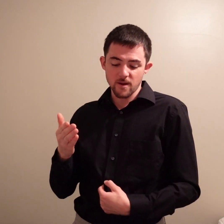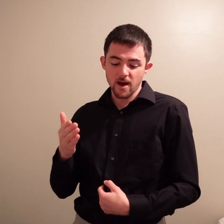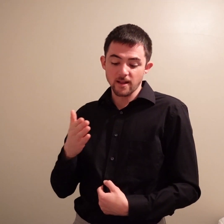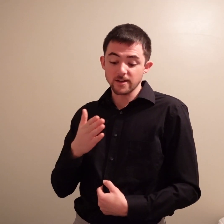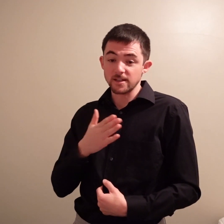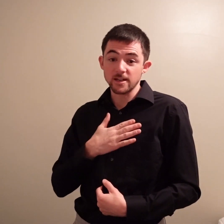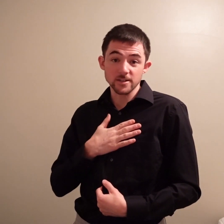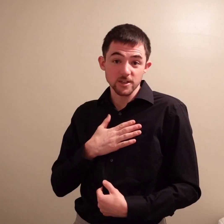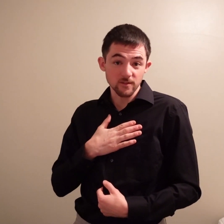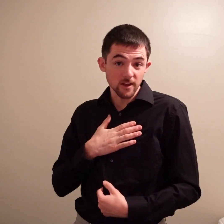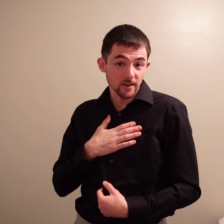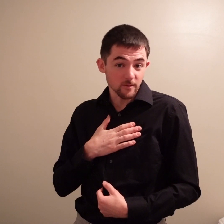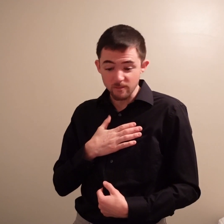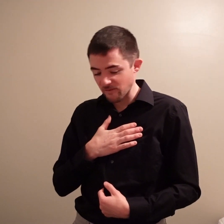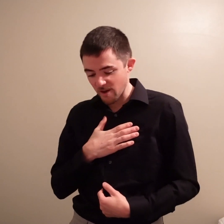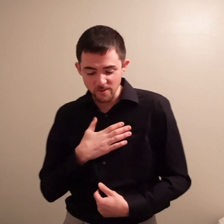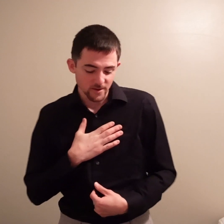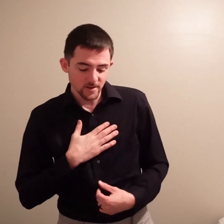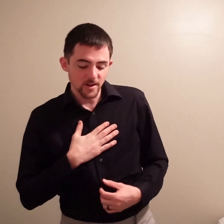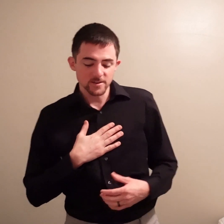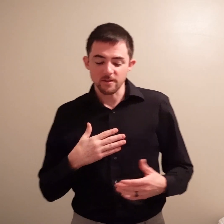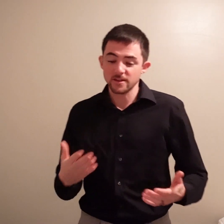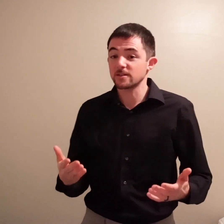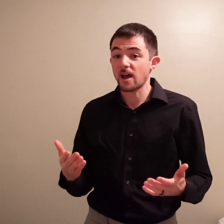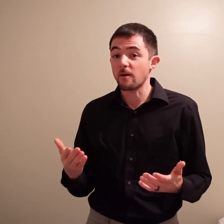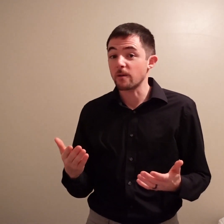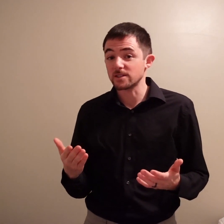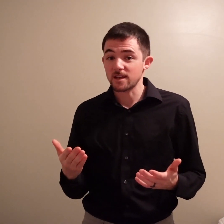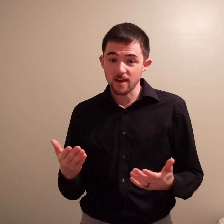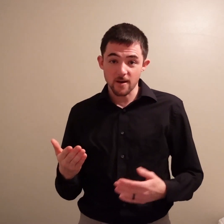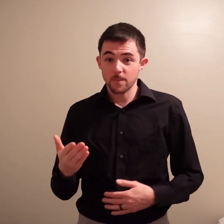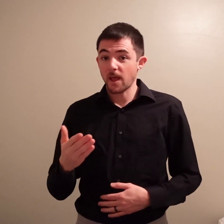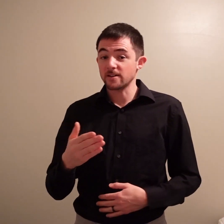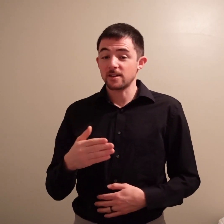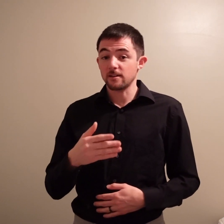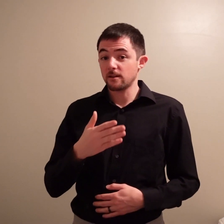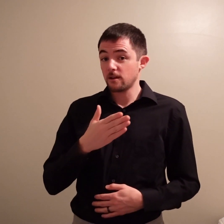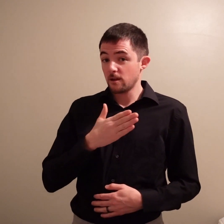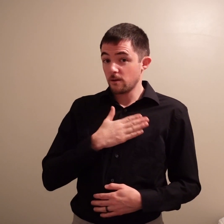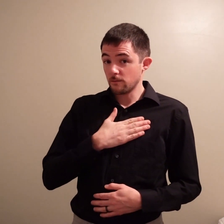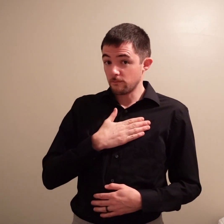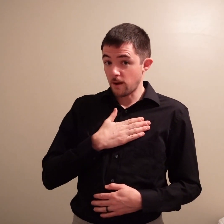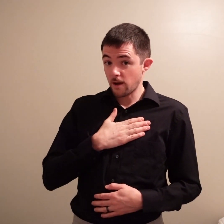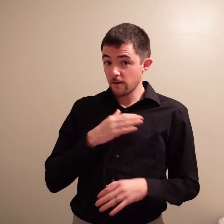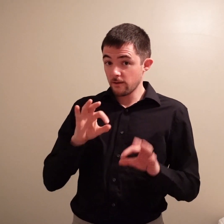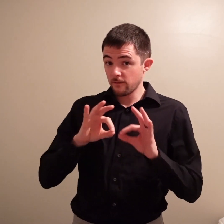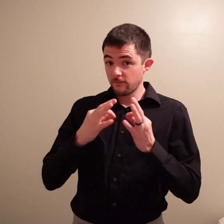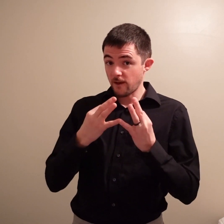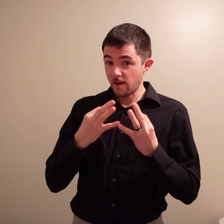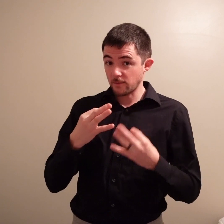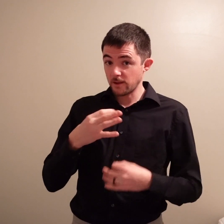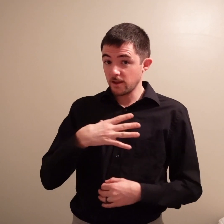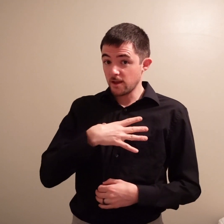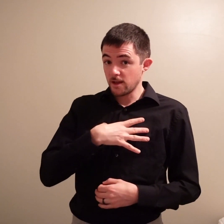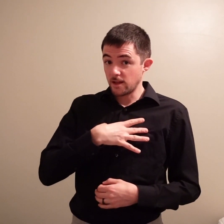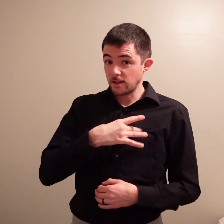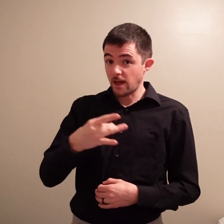I like to eat at Chick-fil-A with my family. So this is how I would say that. I'd say, my family